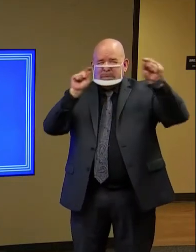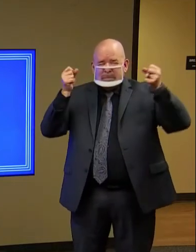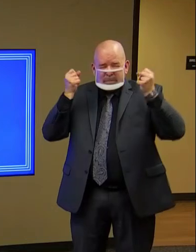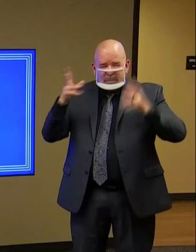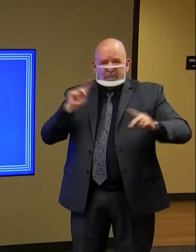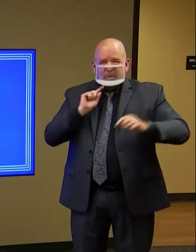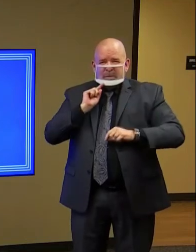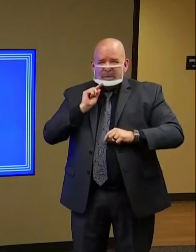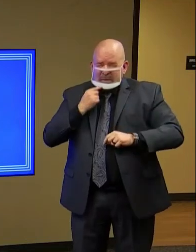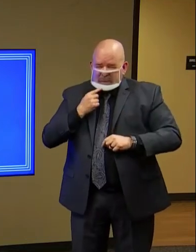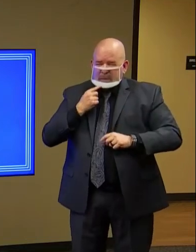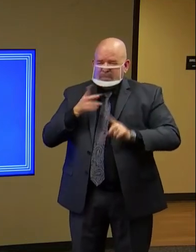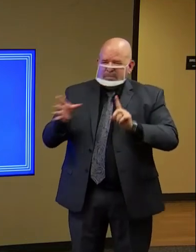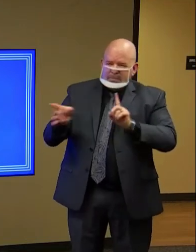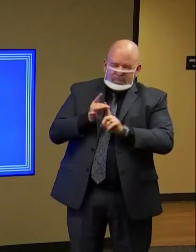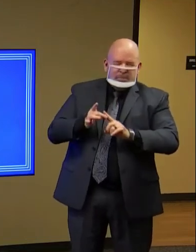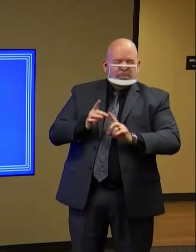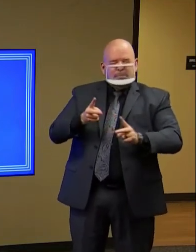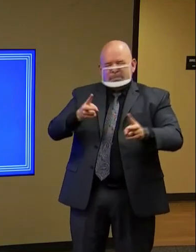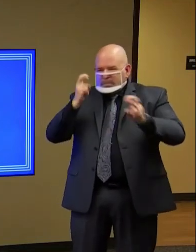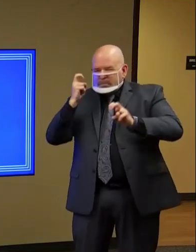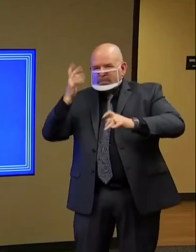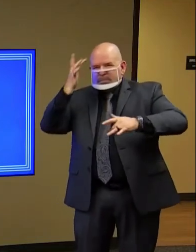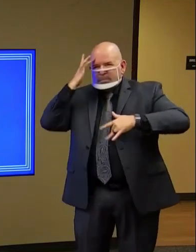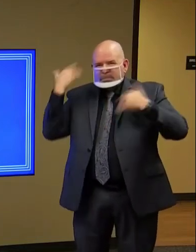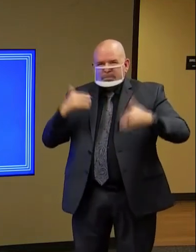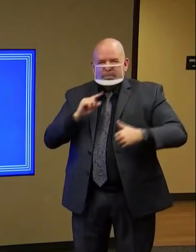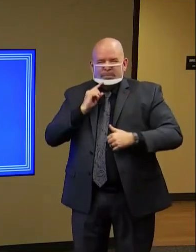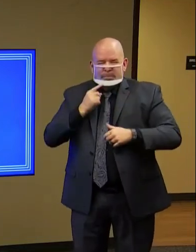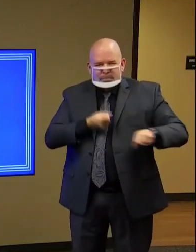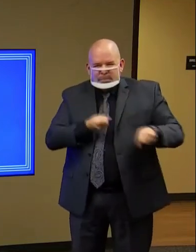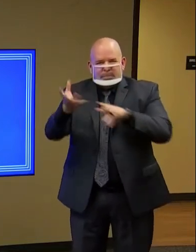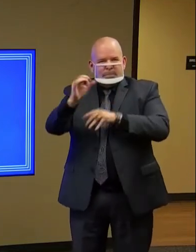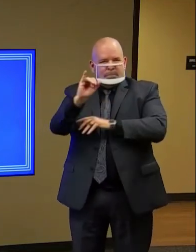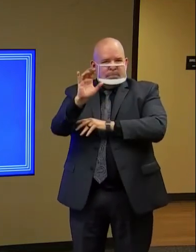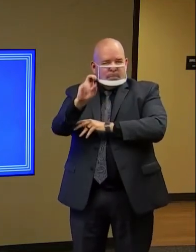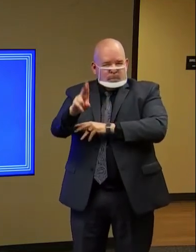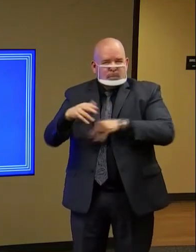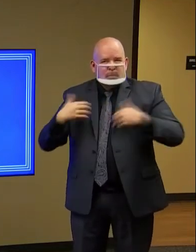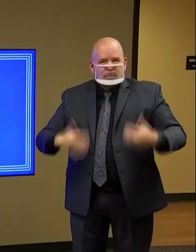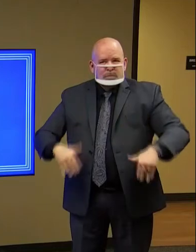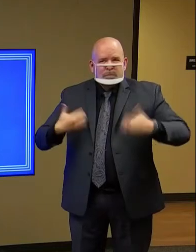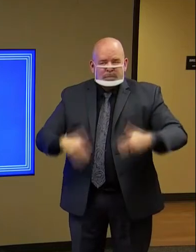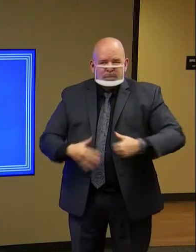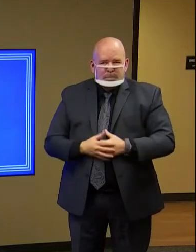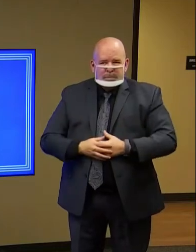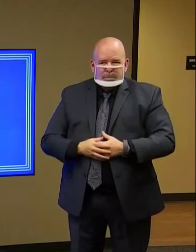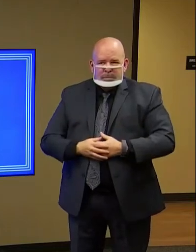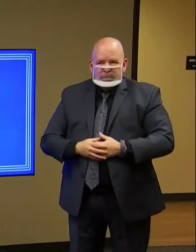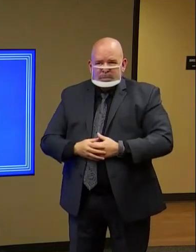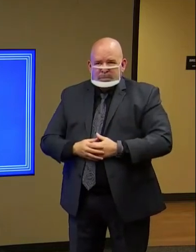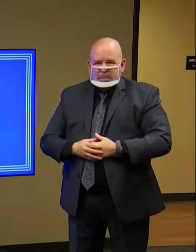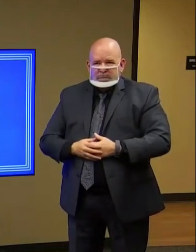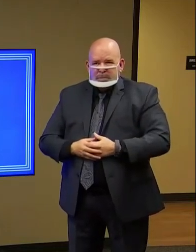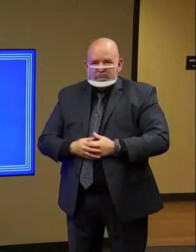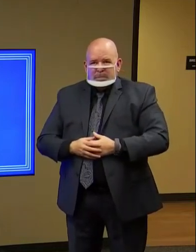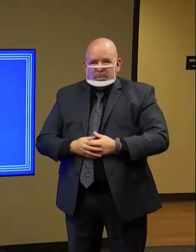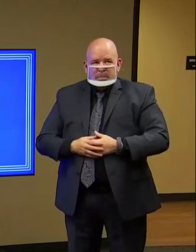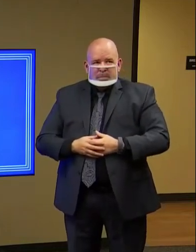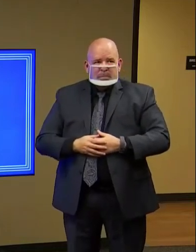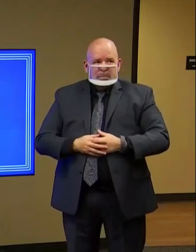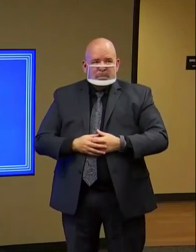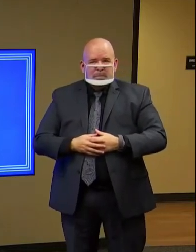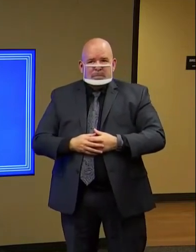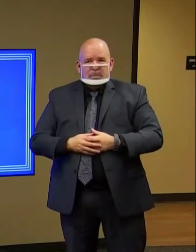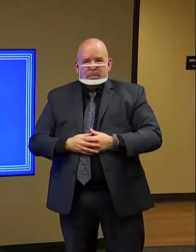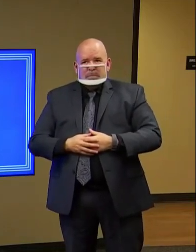place when the numbers even get more critically low. But it's still serious, very serious. Judge, it